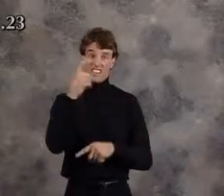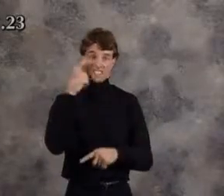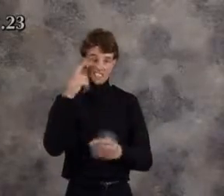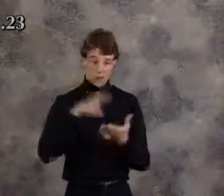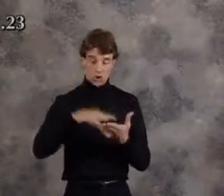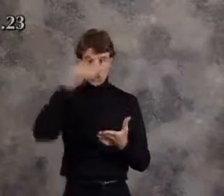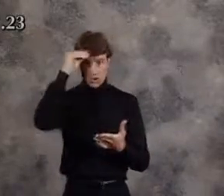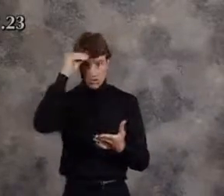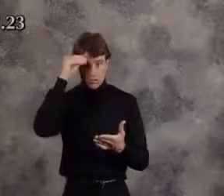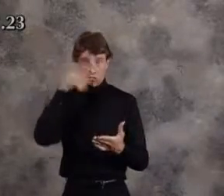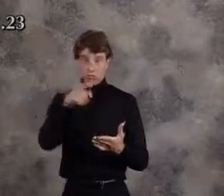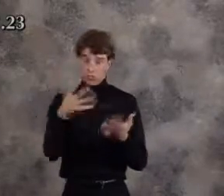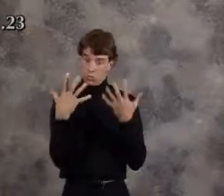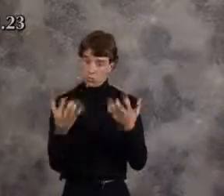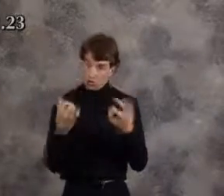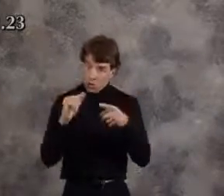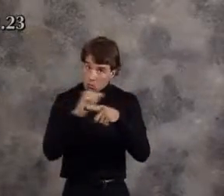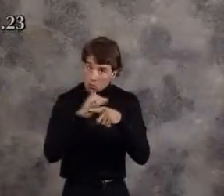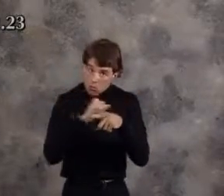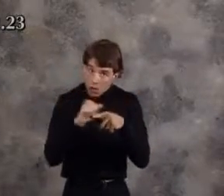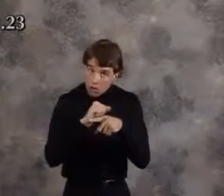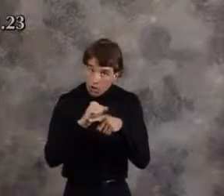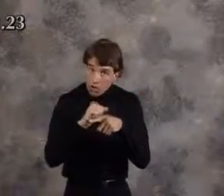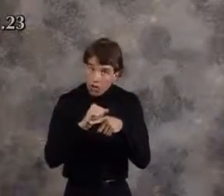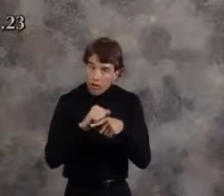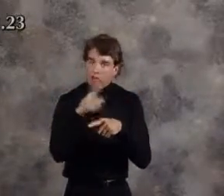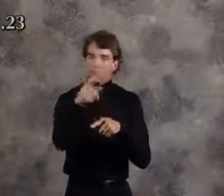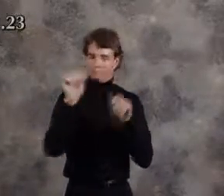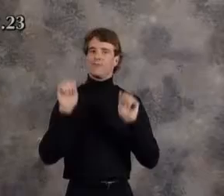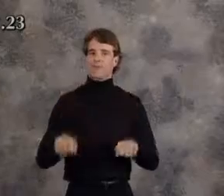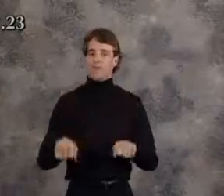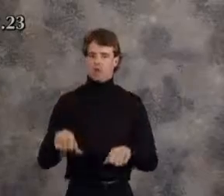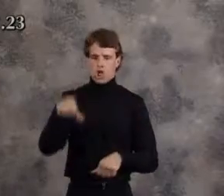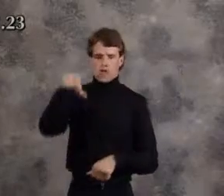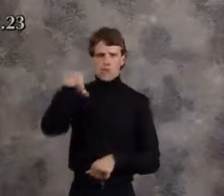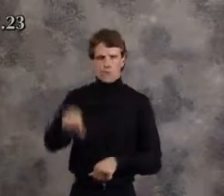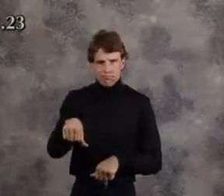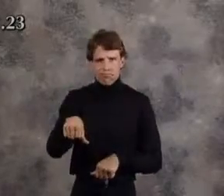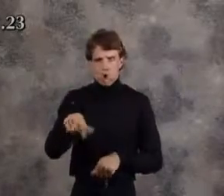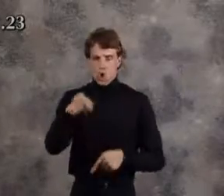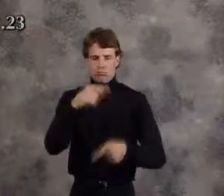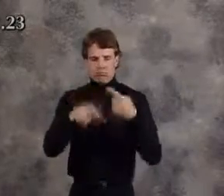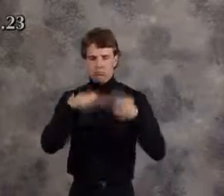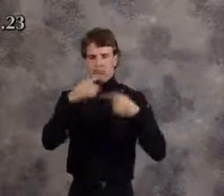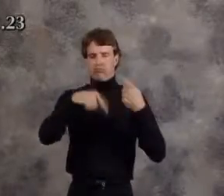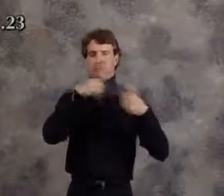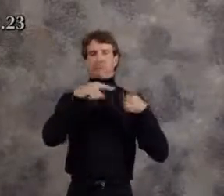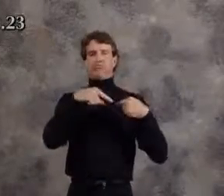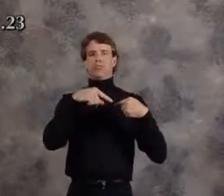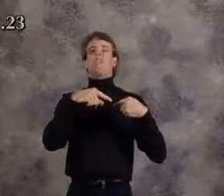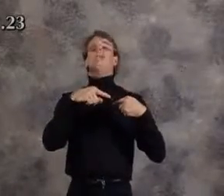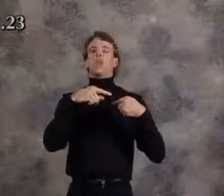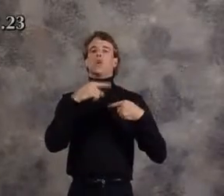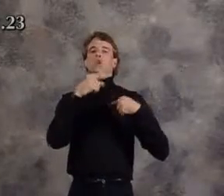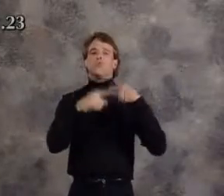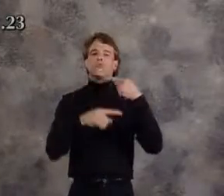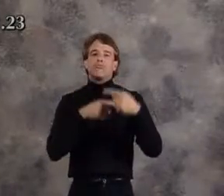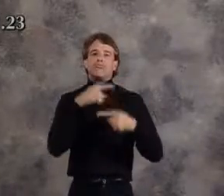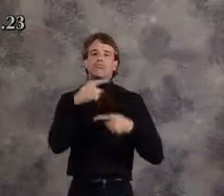Now, if you would like to practice these signs we've recently learned, you can by backing up the